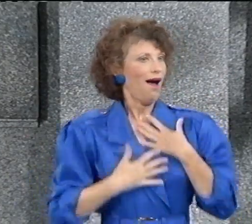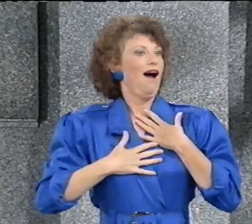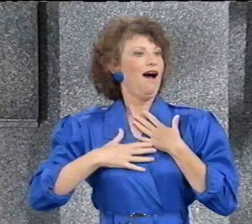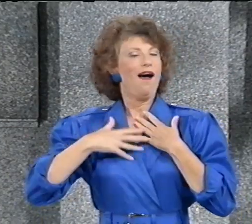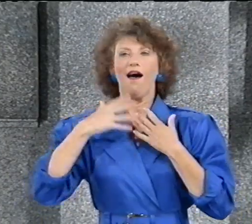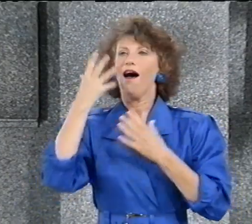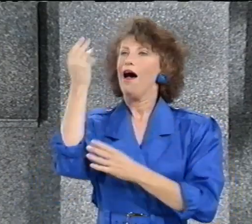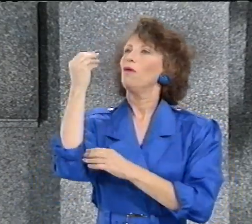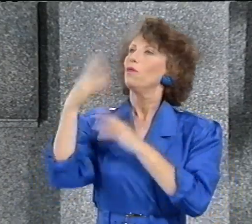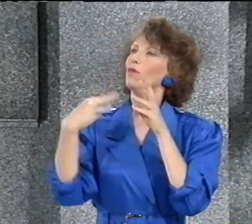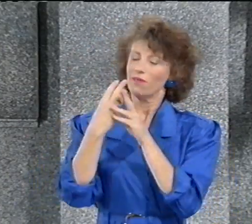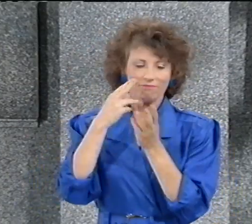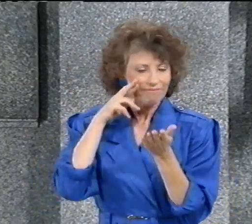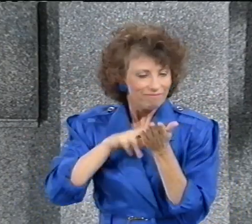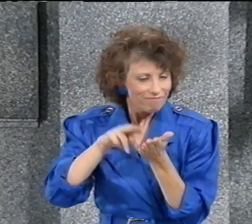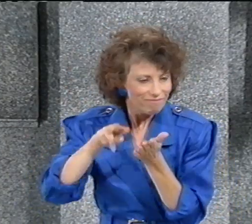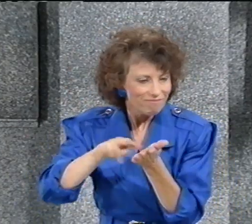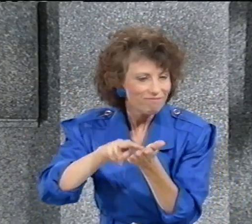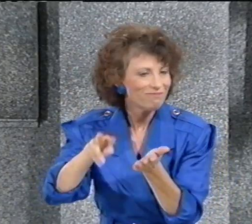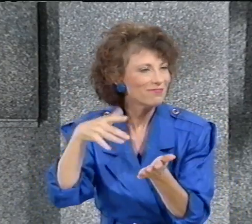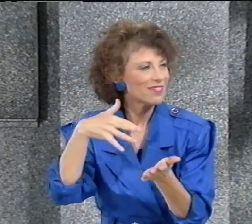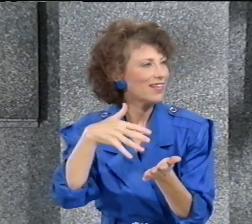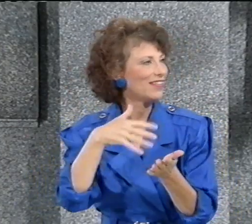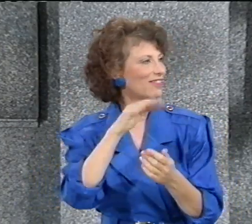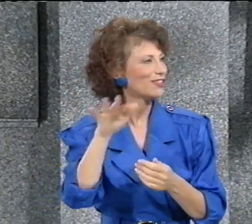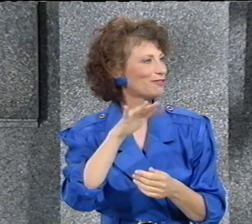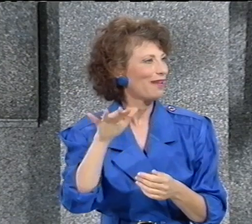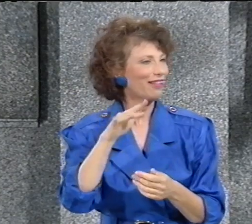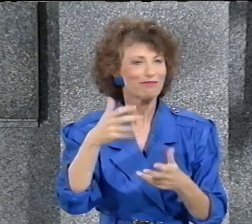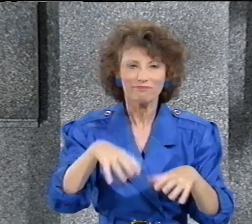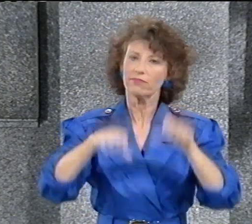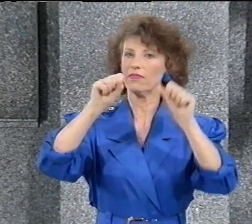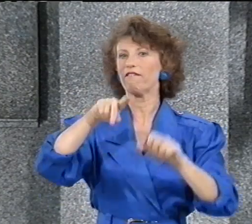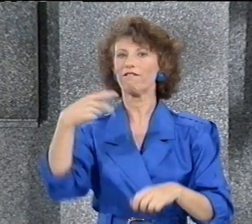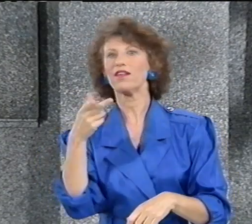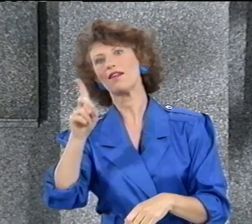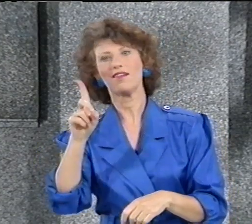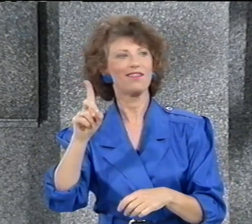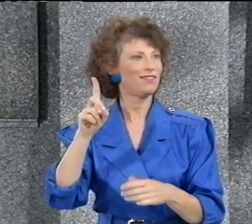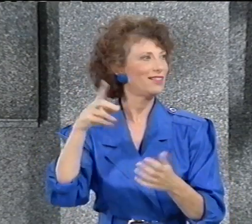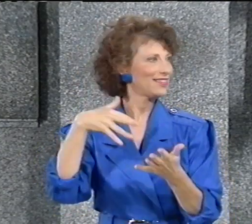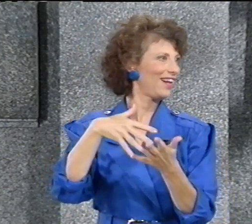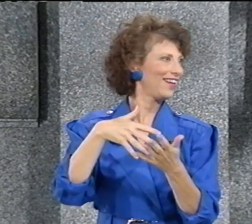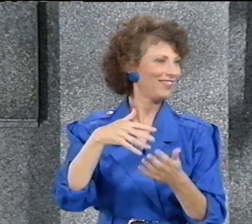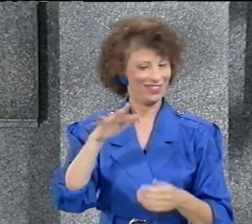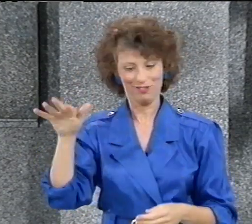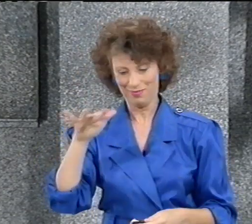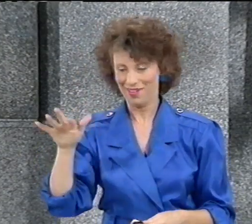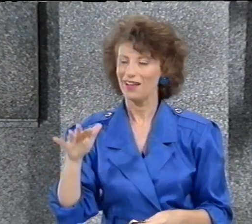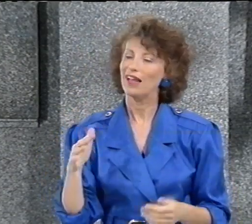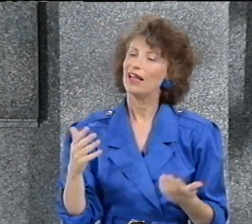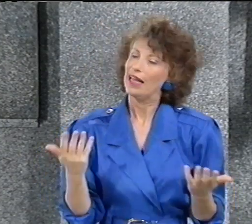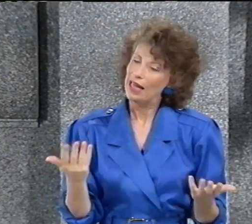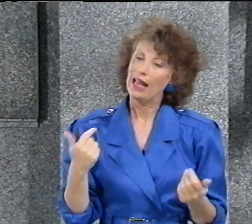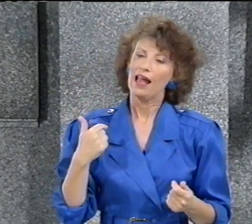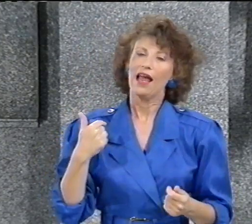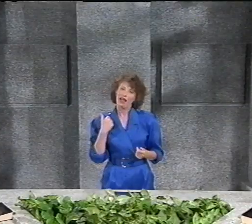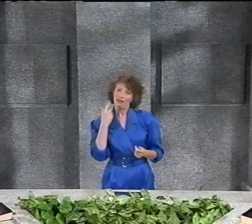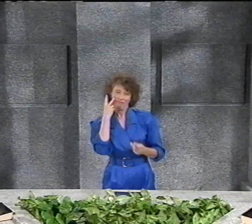be inspired to conduct further research on fingerspelling and find the rate that deaf people use or prefer in different settings.